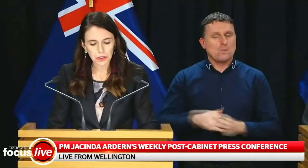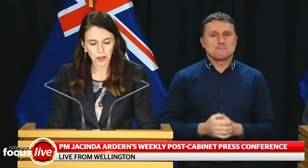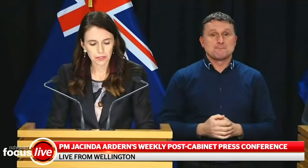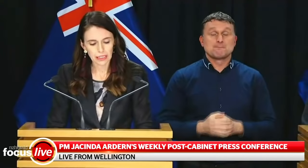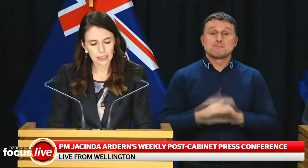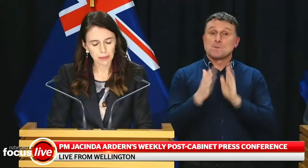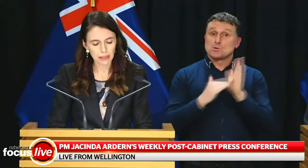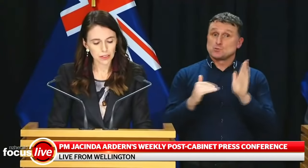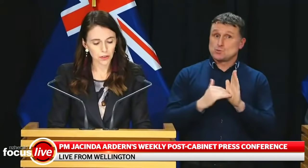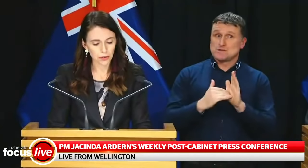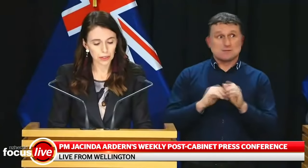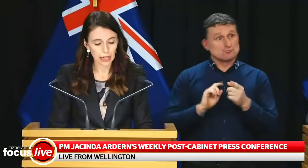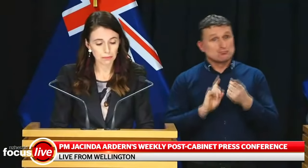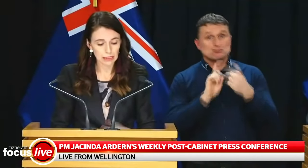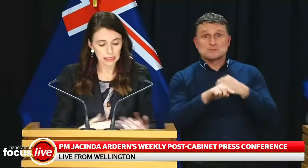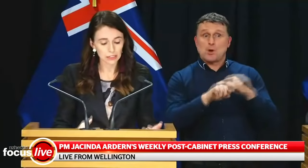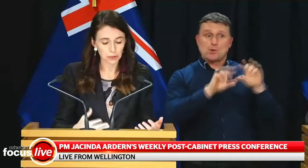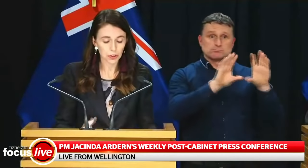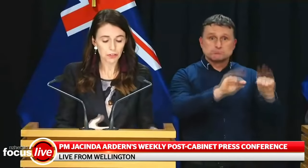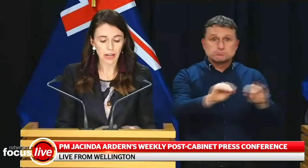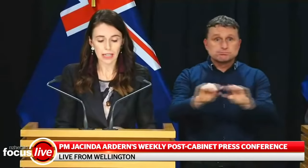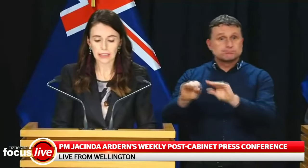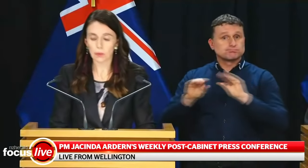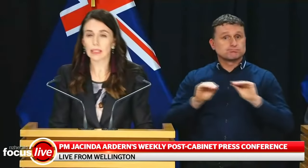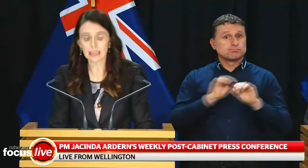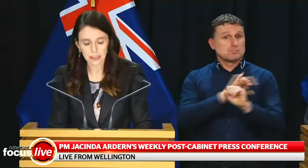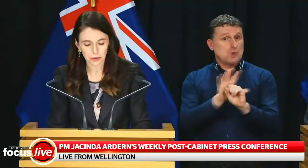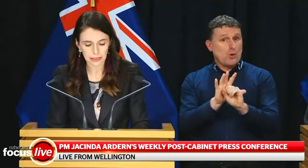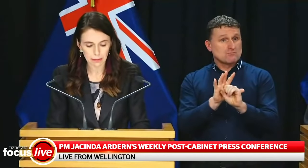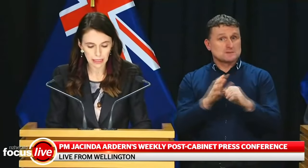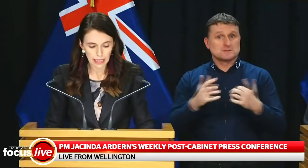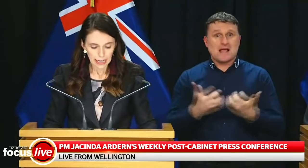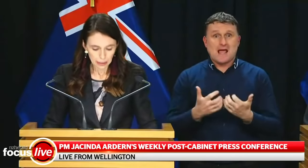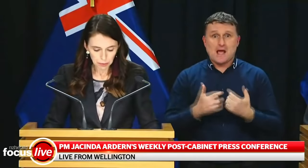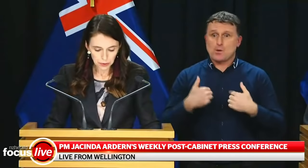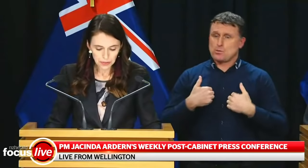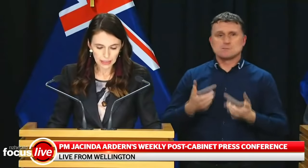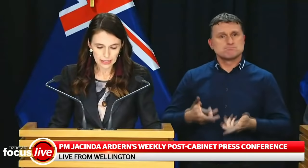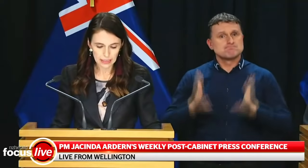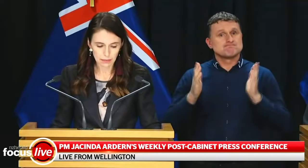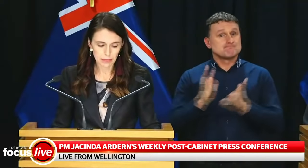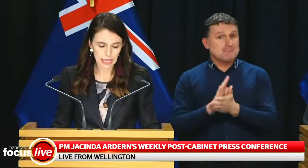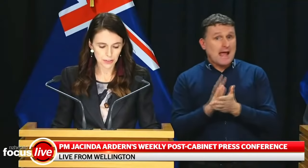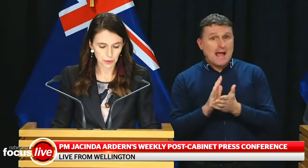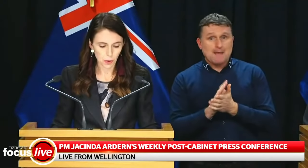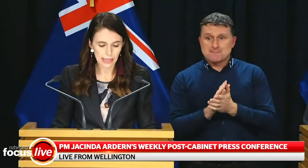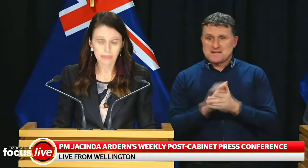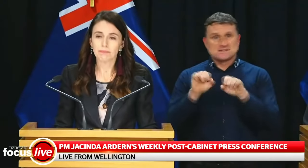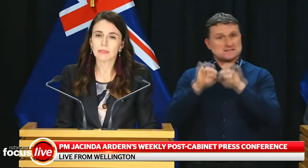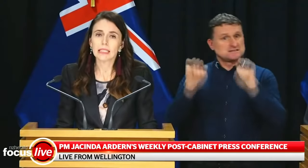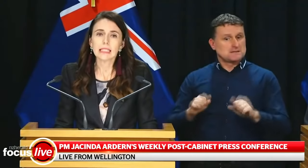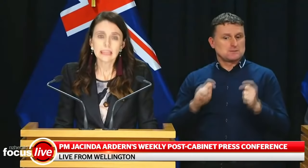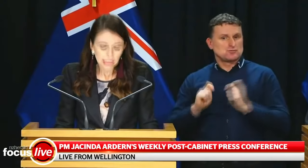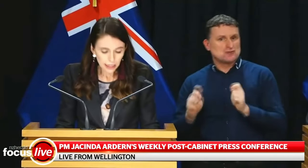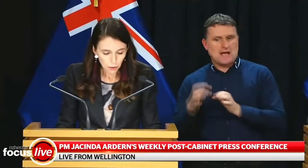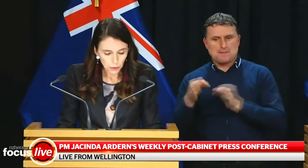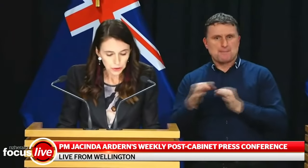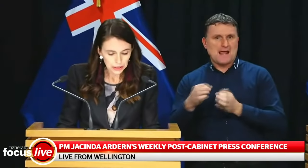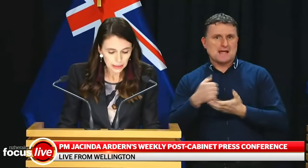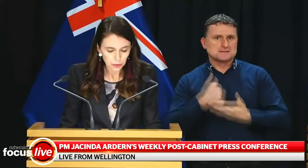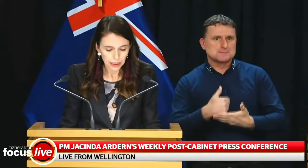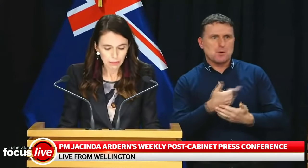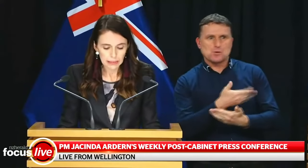response to COVID has been so successful so far is our willingness to adapt and improve our systems as required. Today,